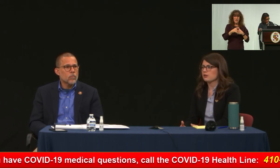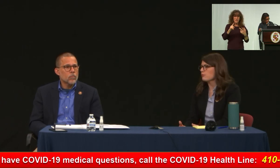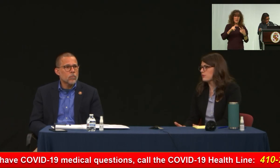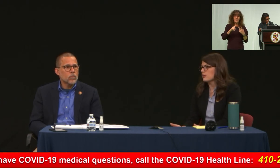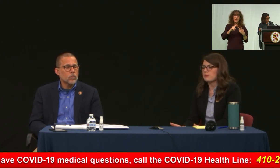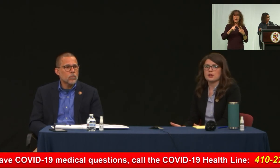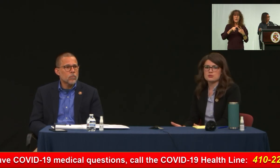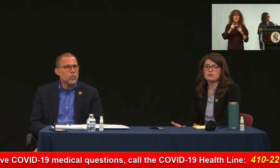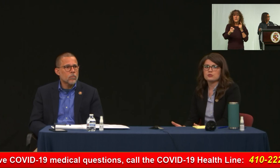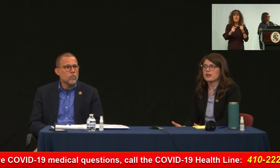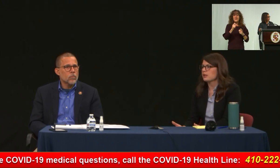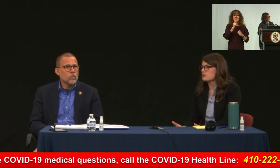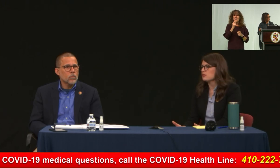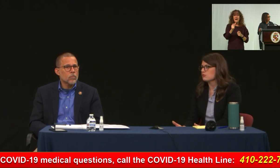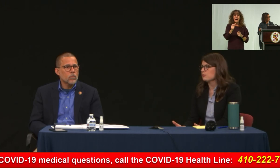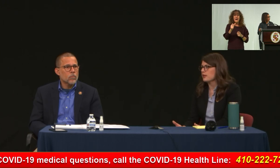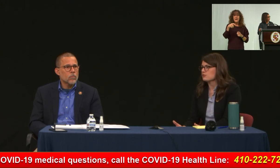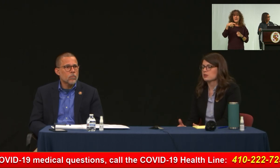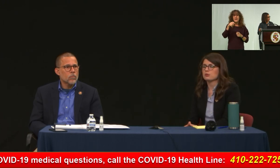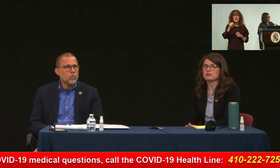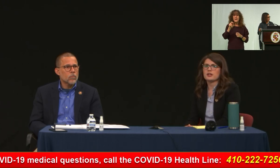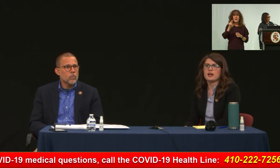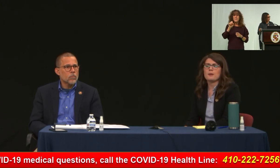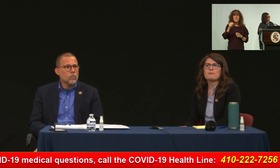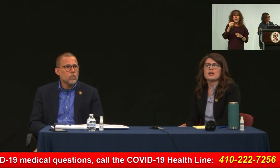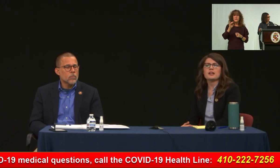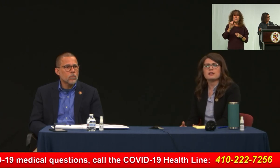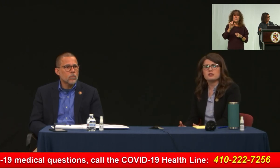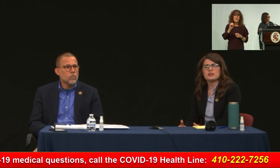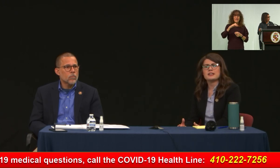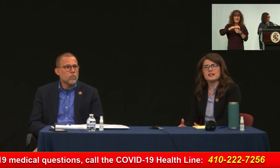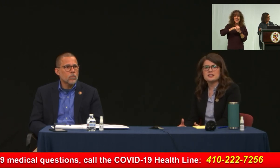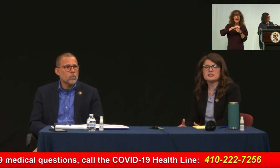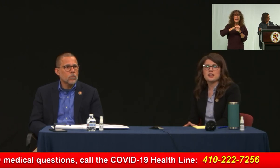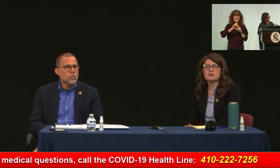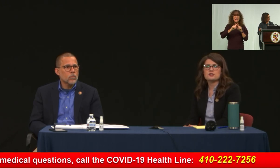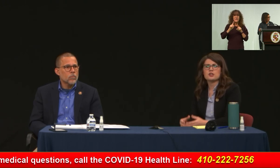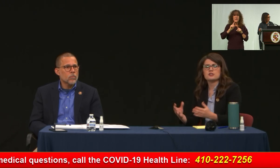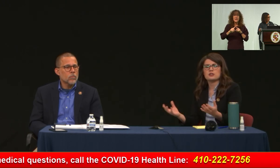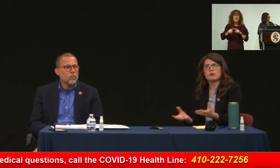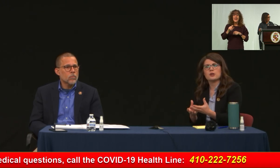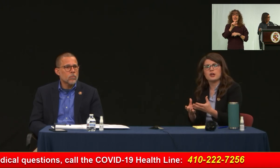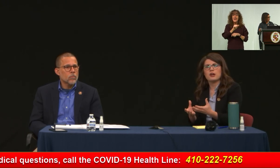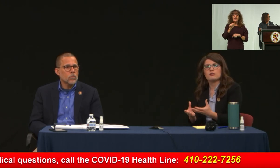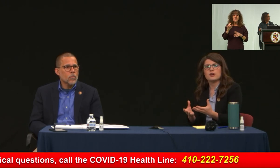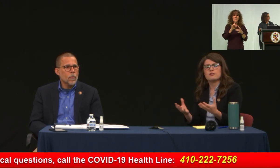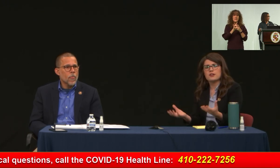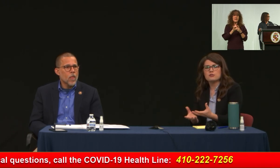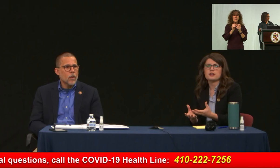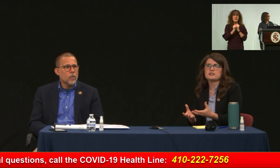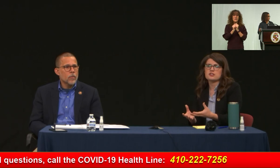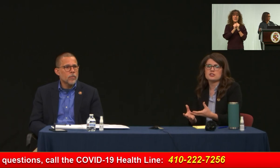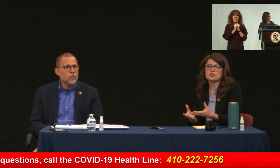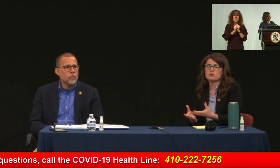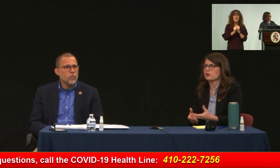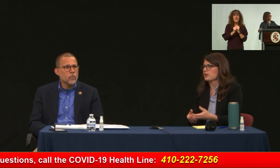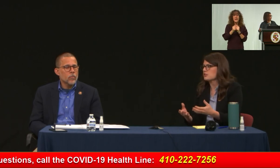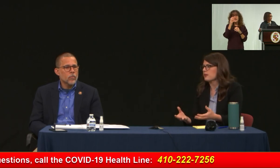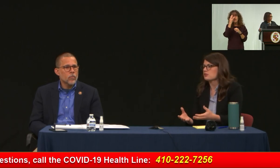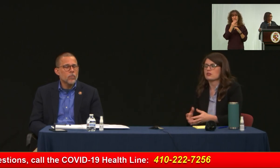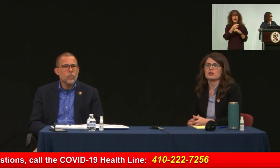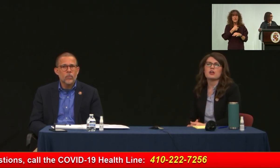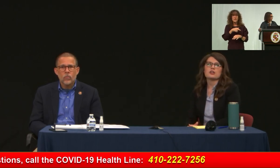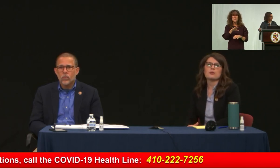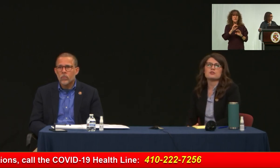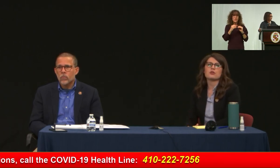donating non-perishable food items to the food bank is really important right now. And Anne Arundel Connecting Together is a network of faith organizations that are working